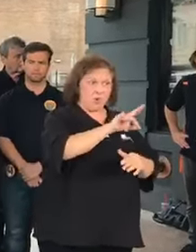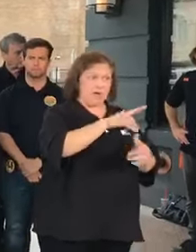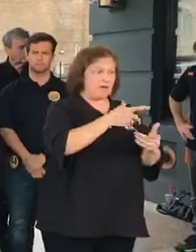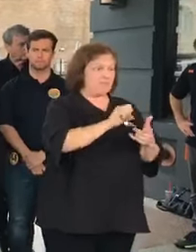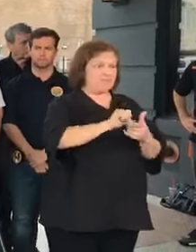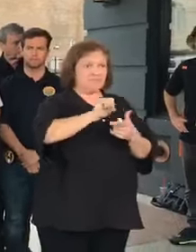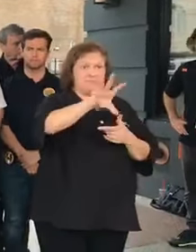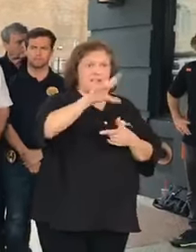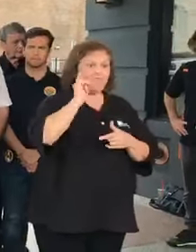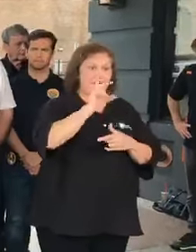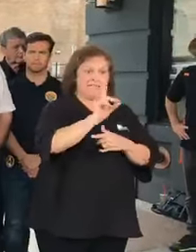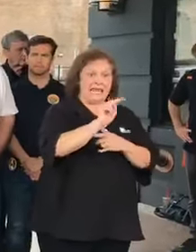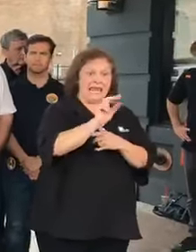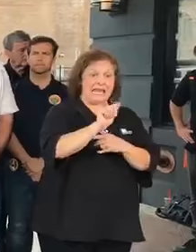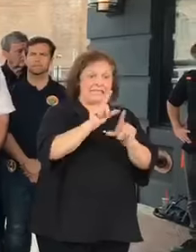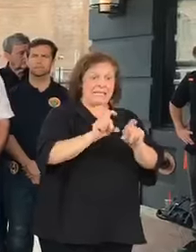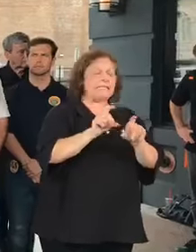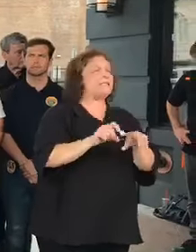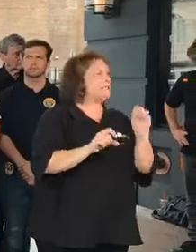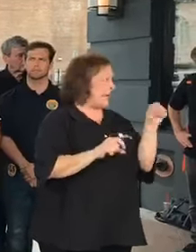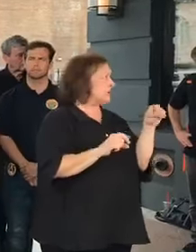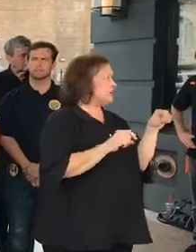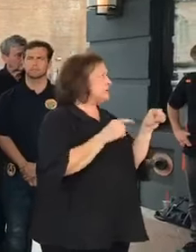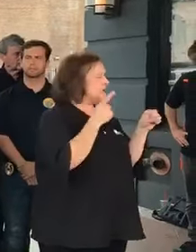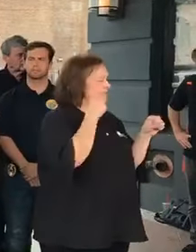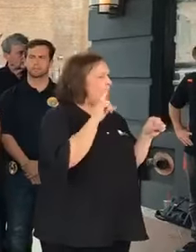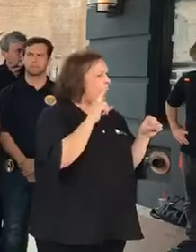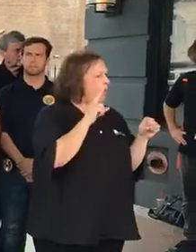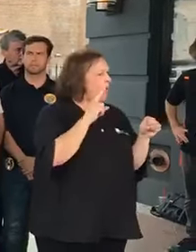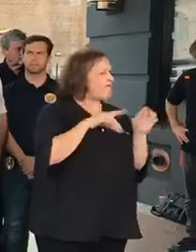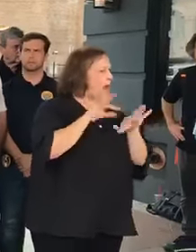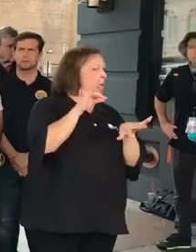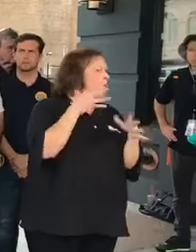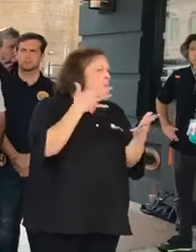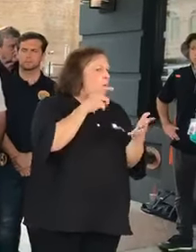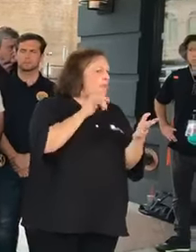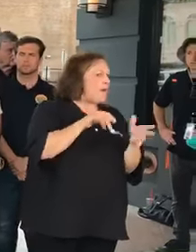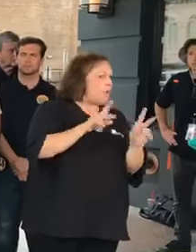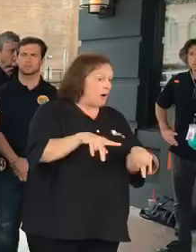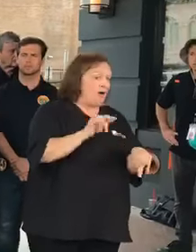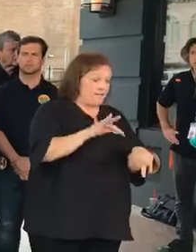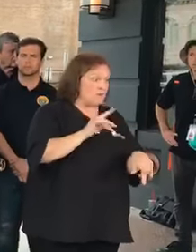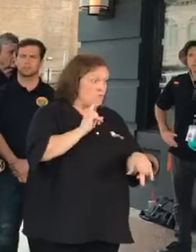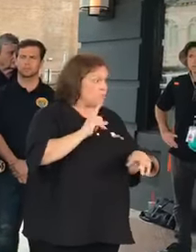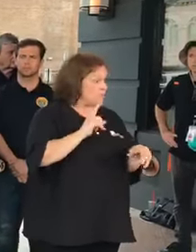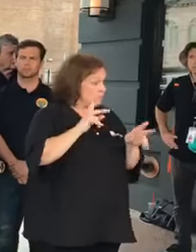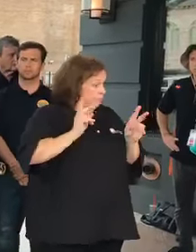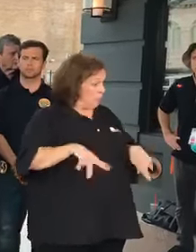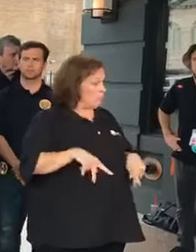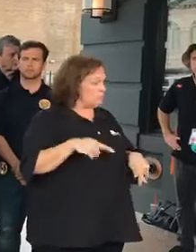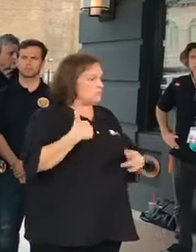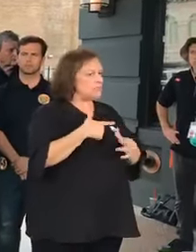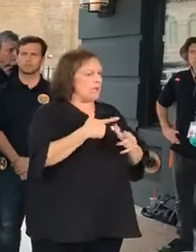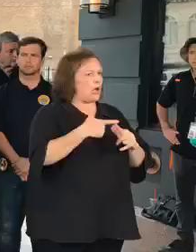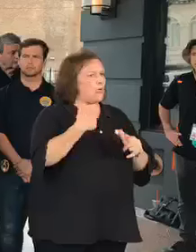DNA tests. Is that correct? Correct. Well, for identification. If identification says it's human, then it would be DNA, and